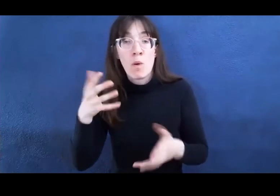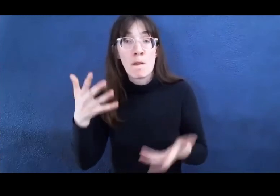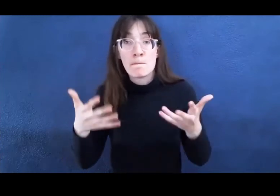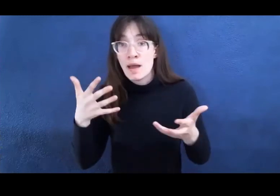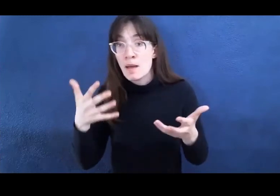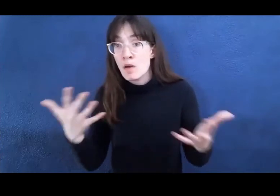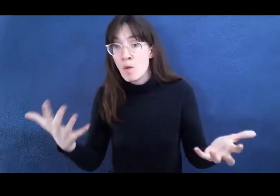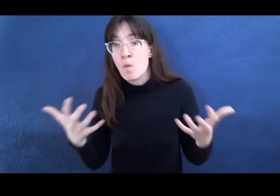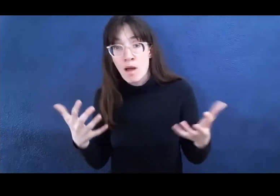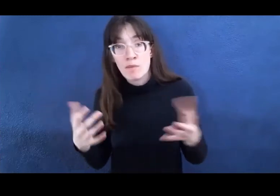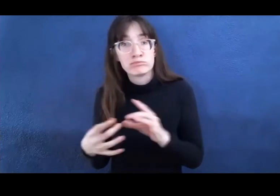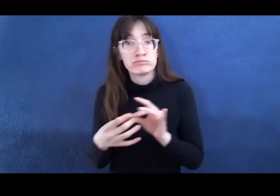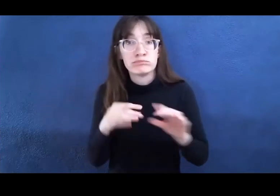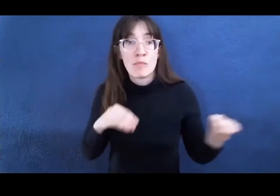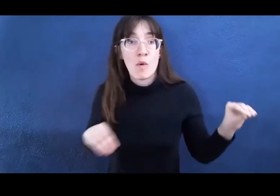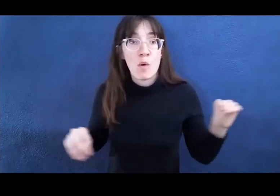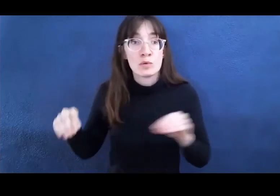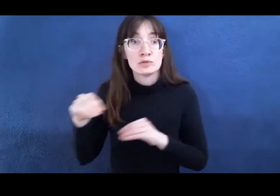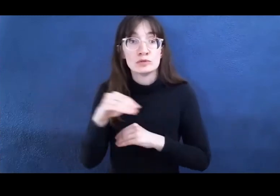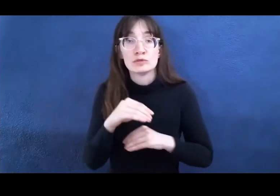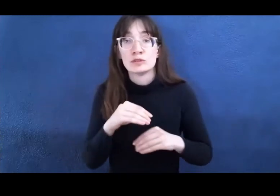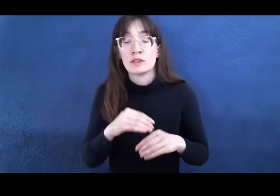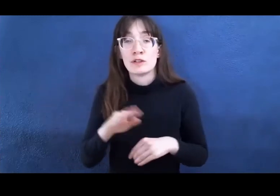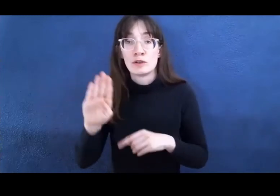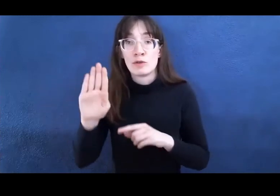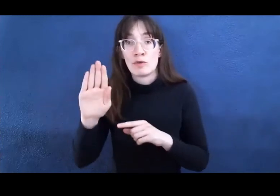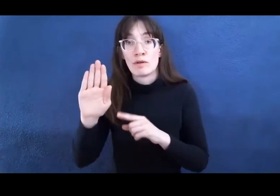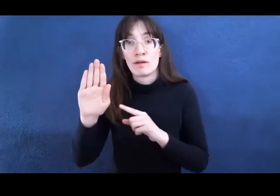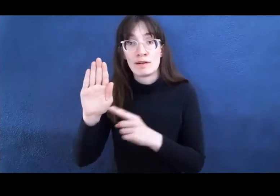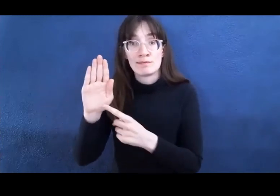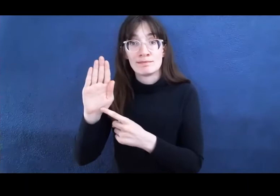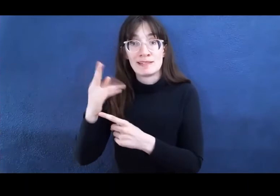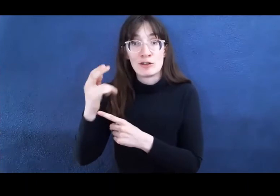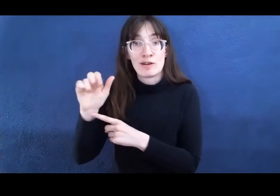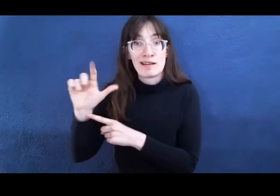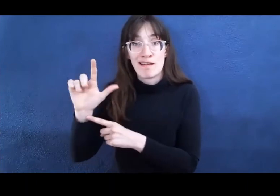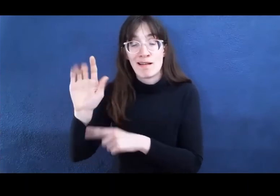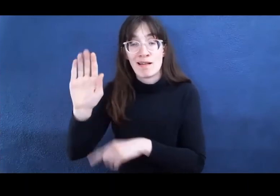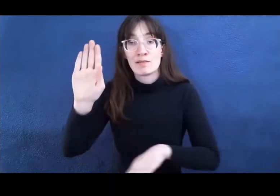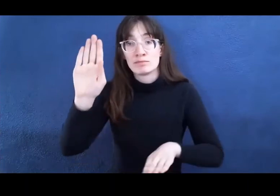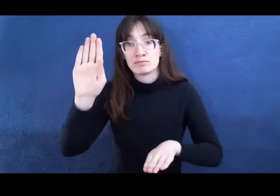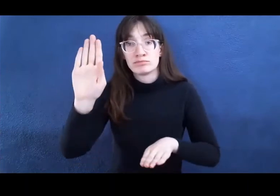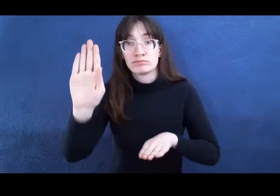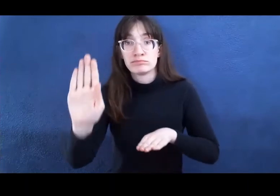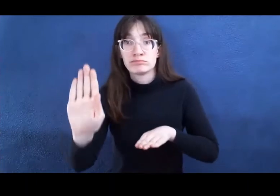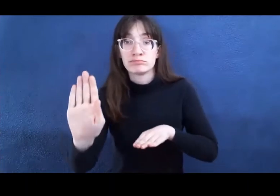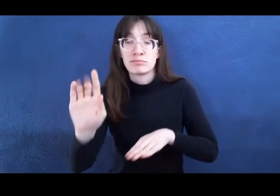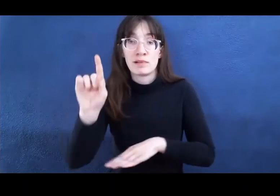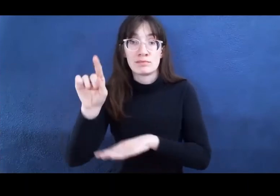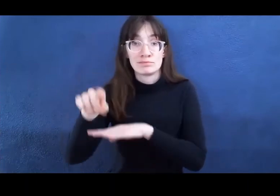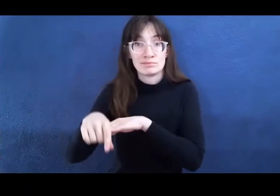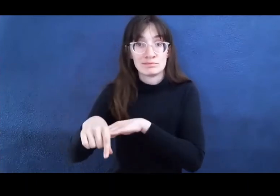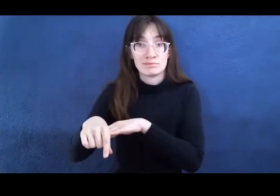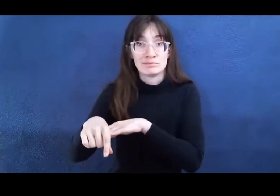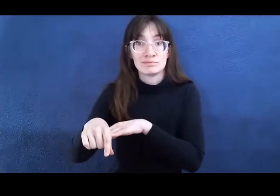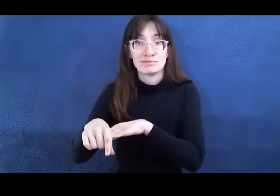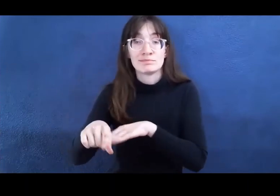by lowering your heel towards the floor, maybe then lifting your leg into space.